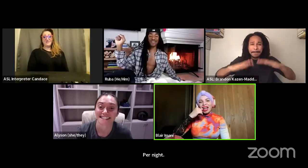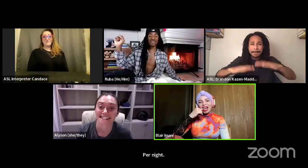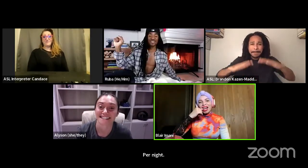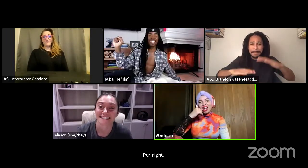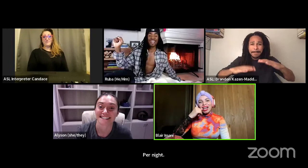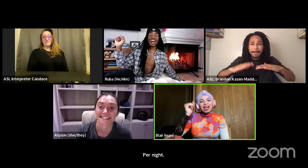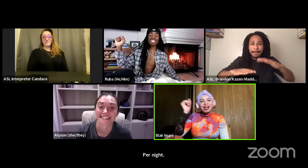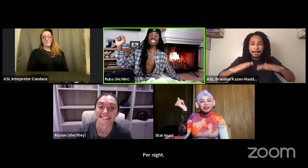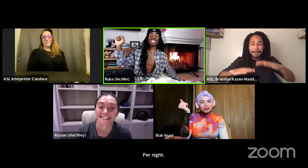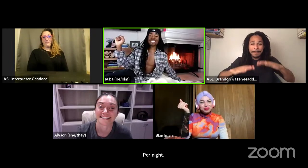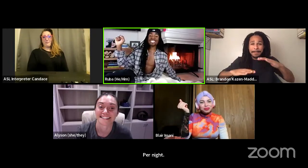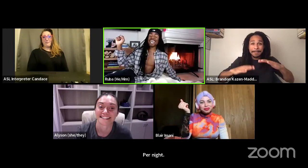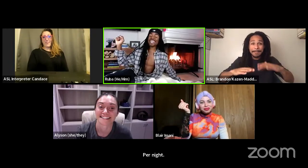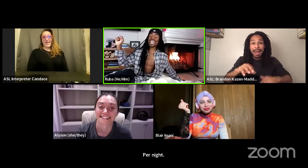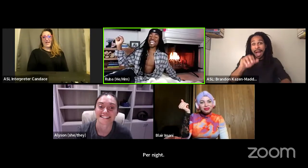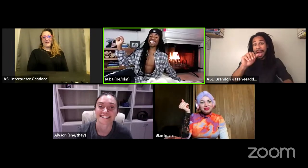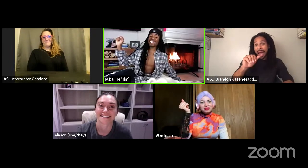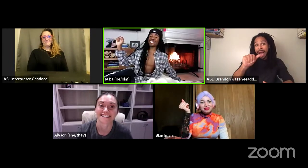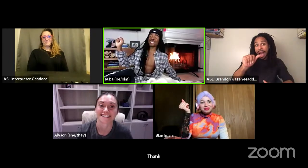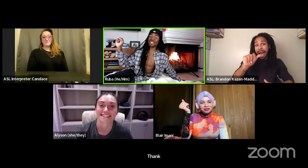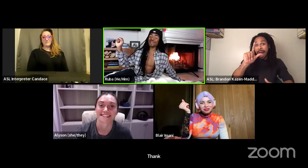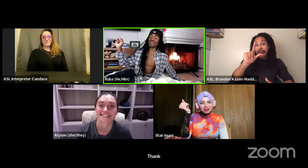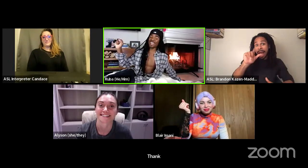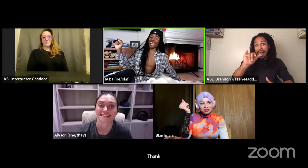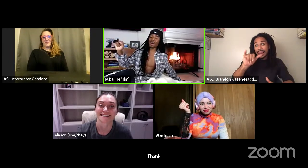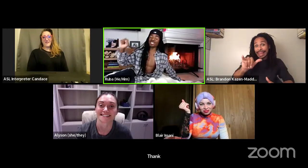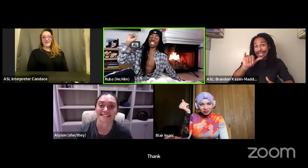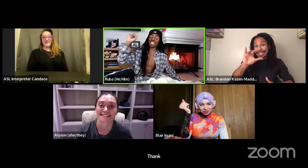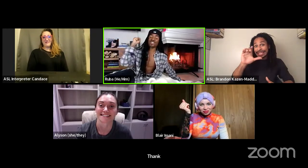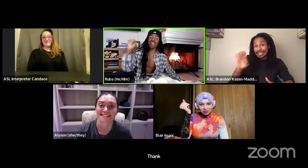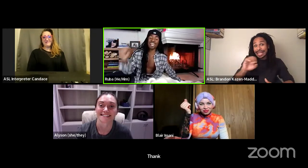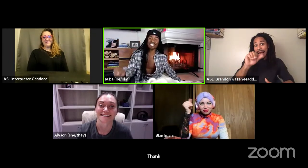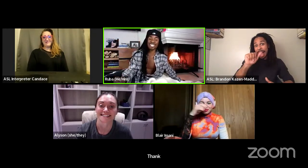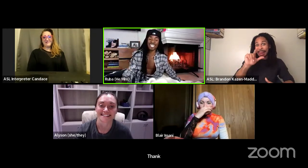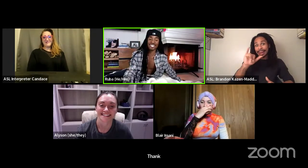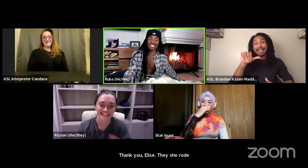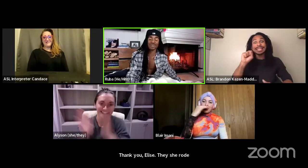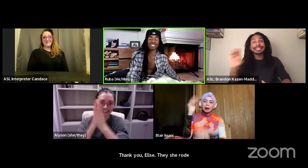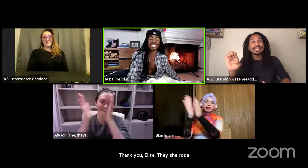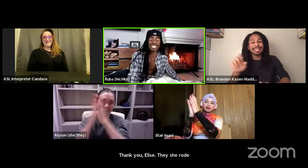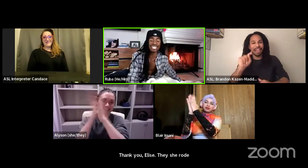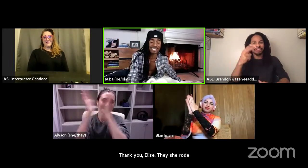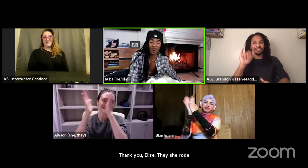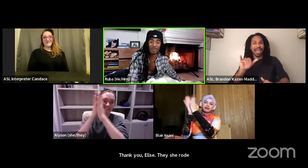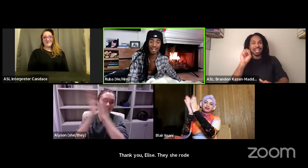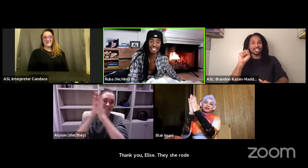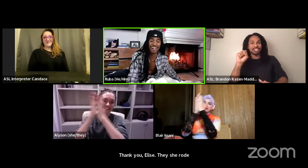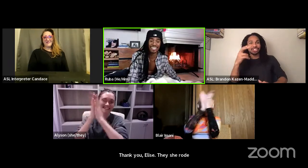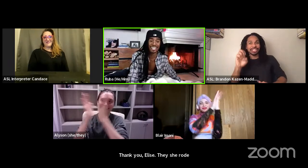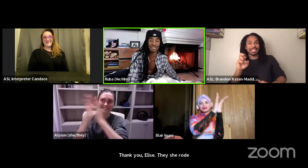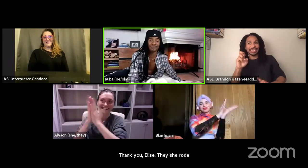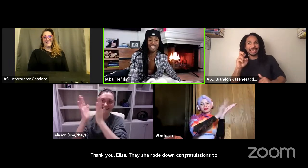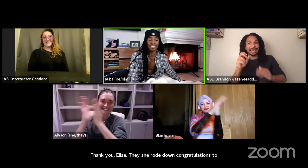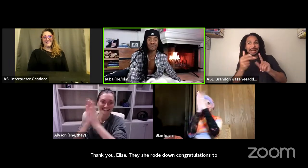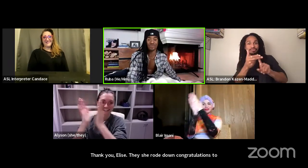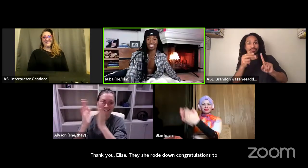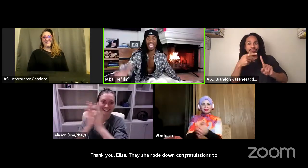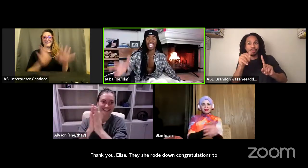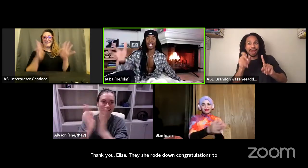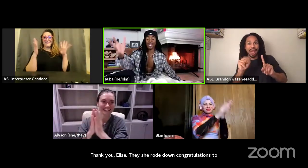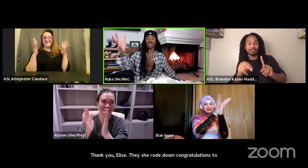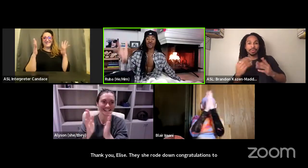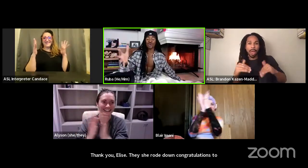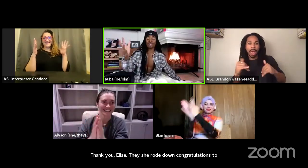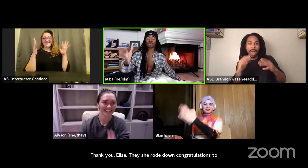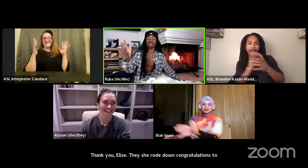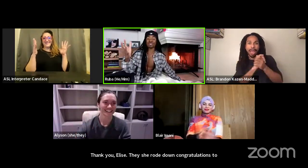Thank you. Elise, they, she pronouns. Congratulations to Elise. Oh my God, that is amazing. Once